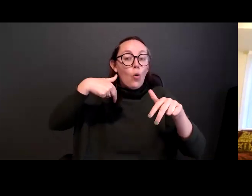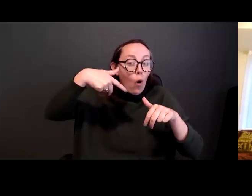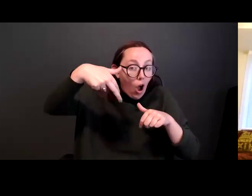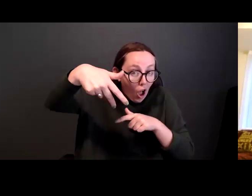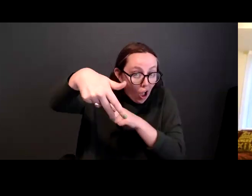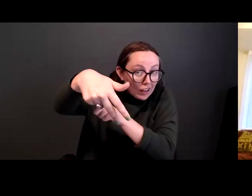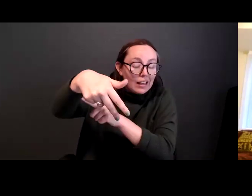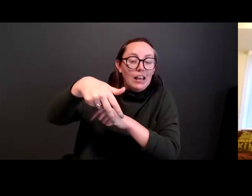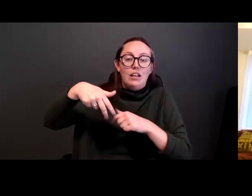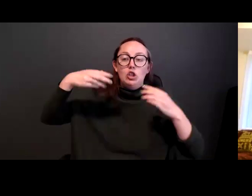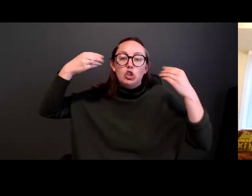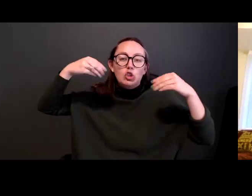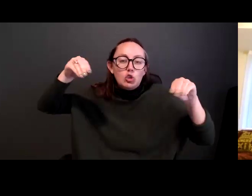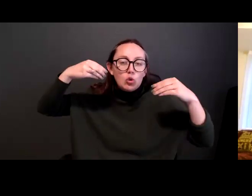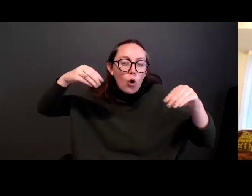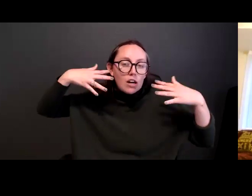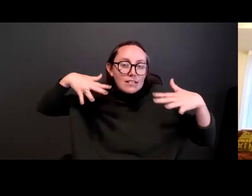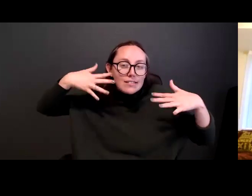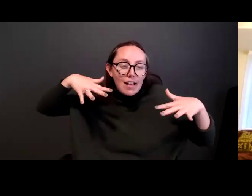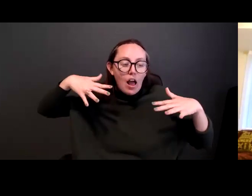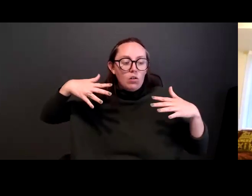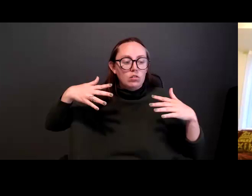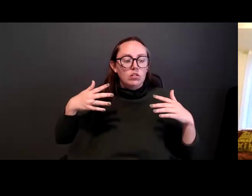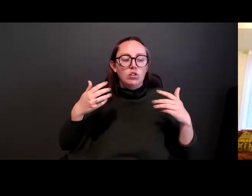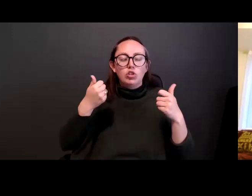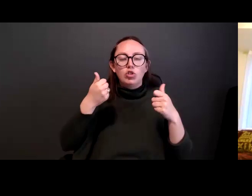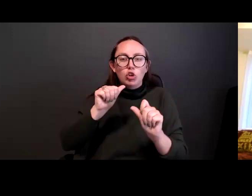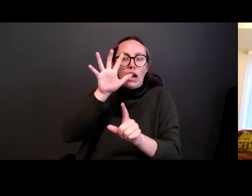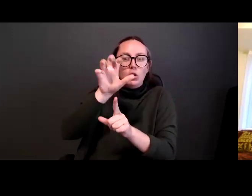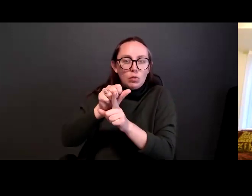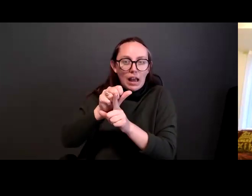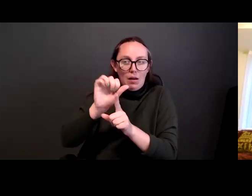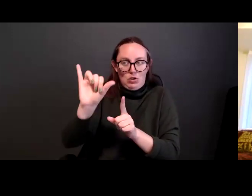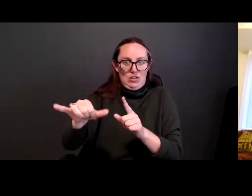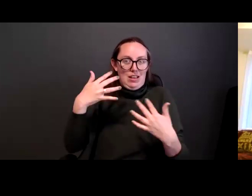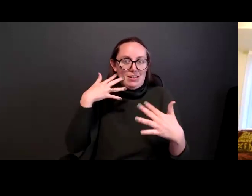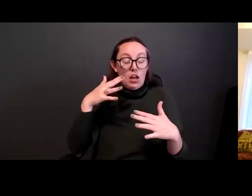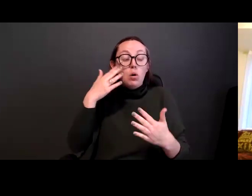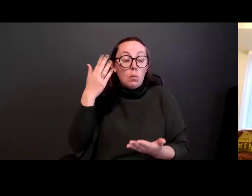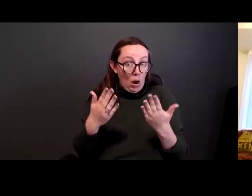to capture that time. I imagine a lot of car noise.